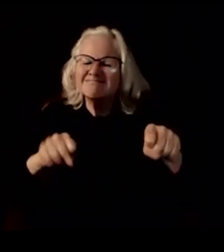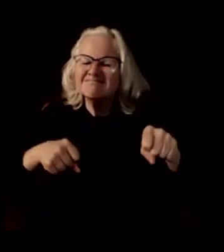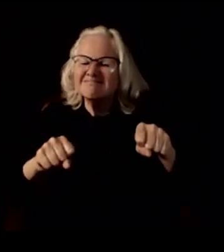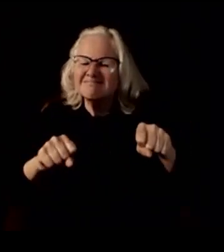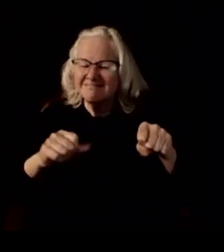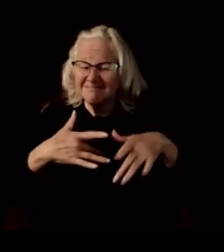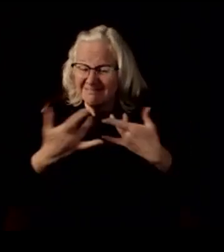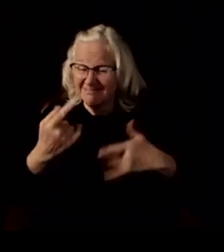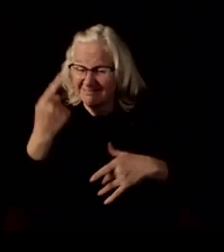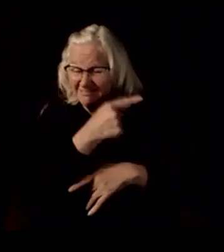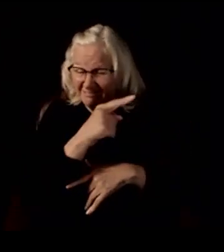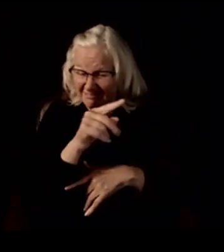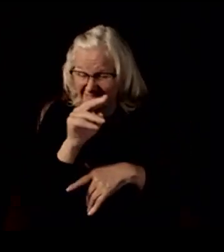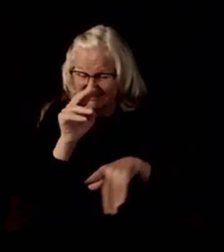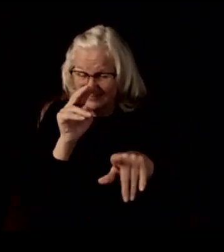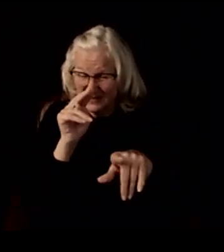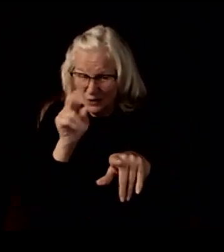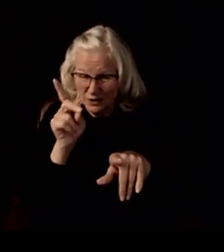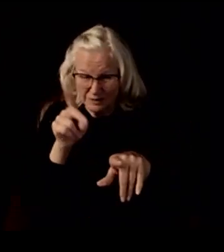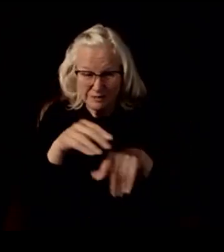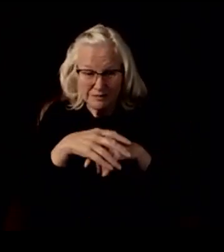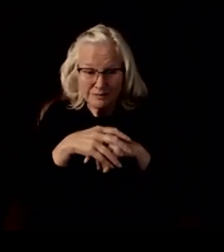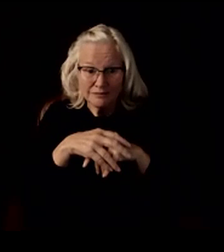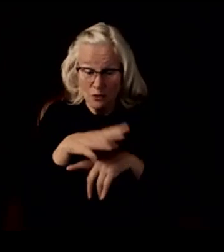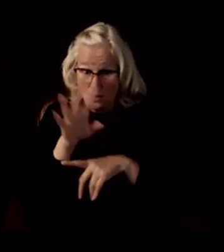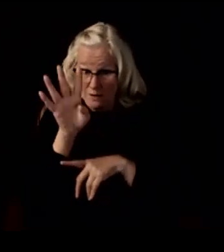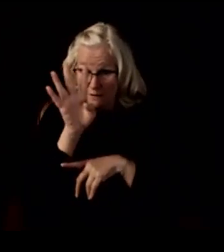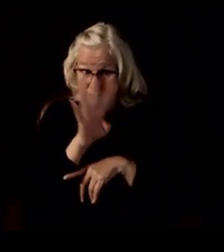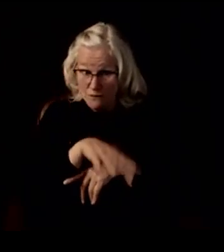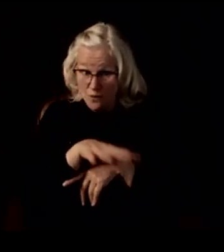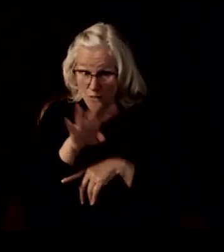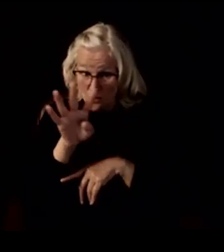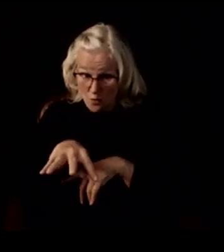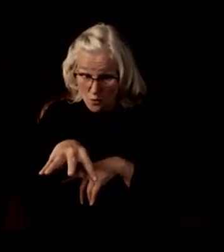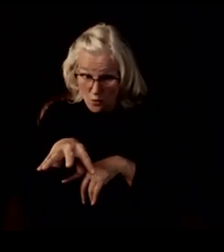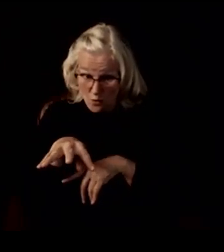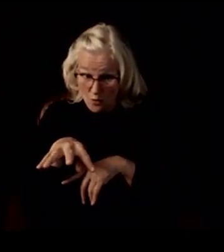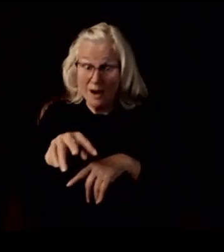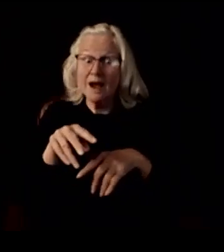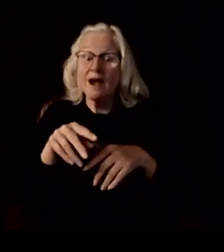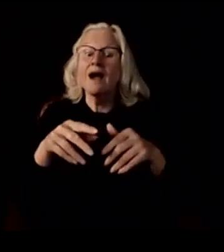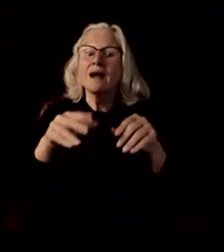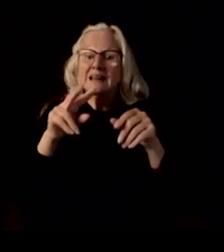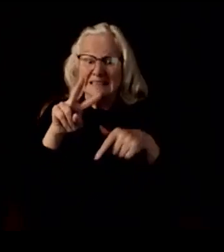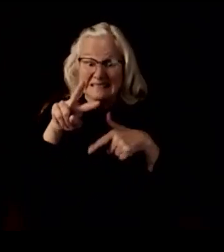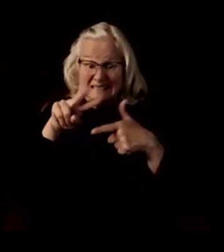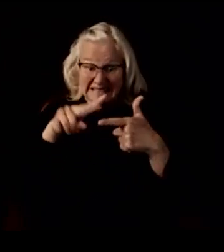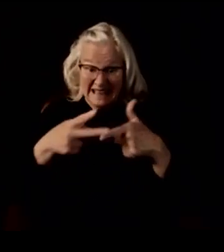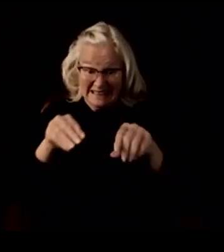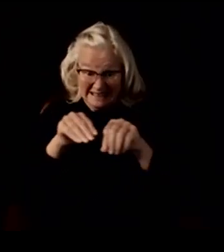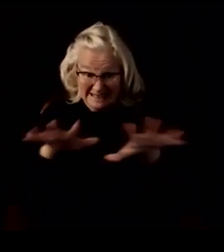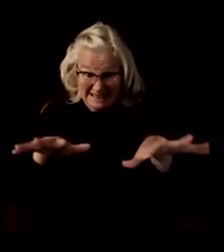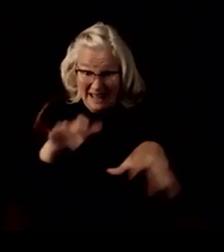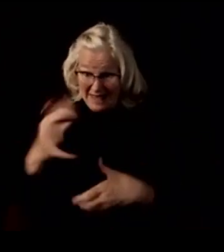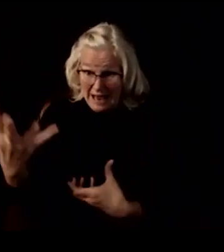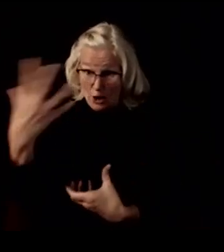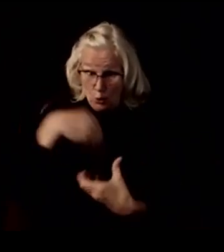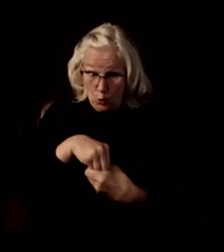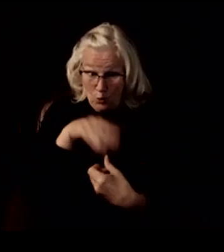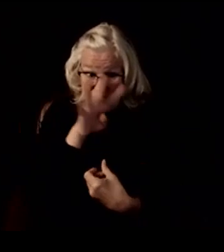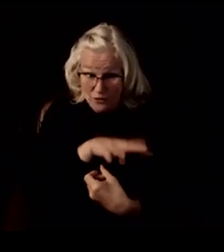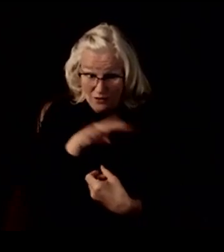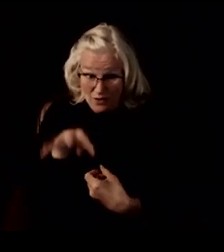44 now, but you have seen secondary transmission. So do those 44 include now people who didn't actually attend, but they're contacts